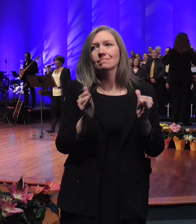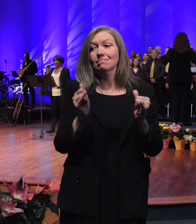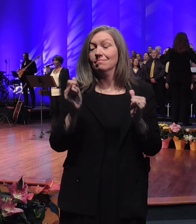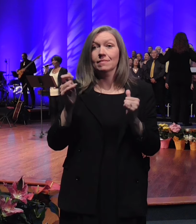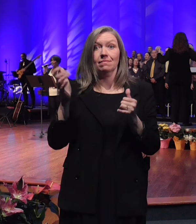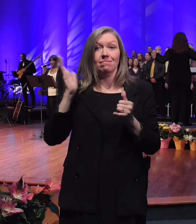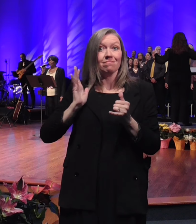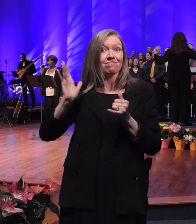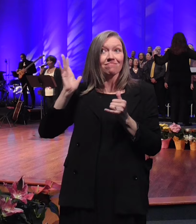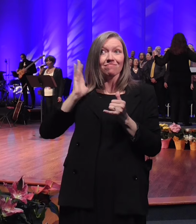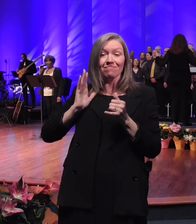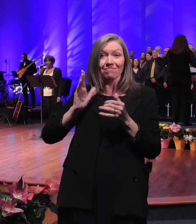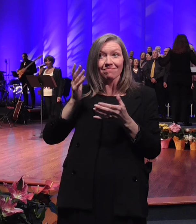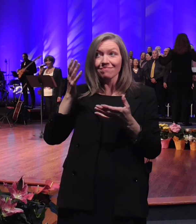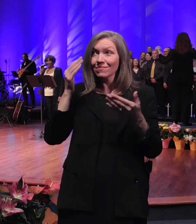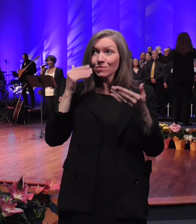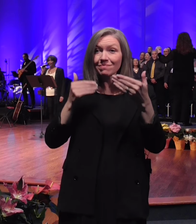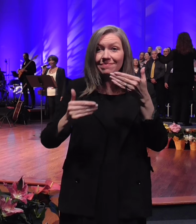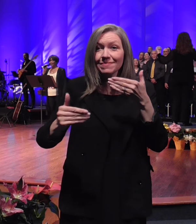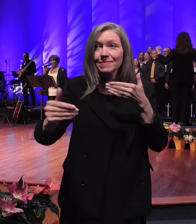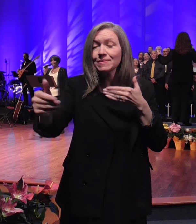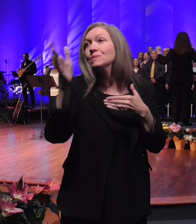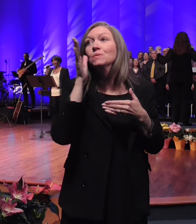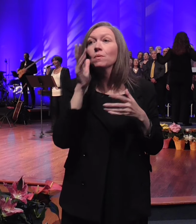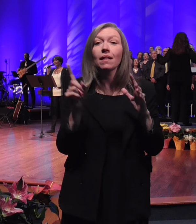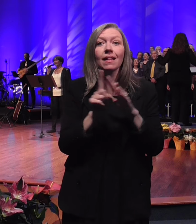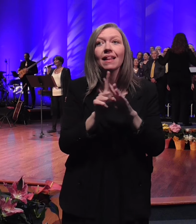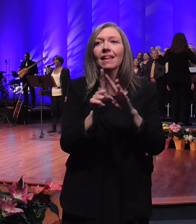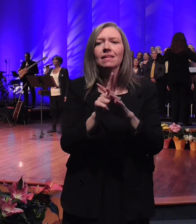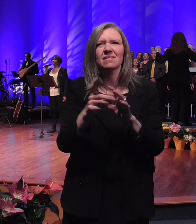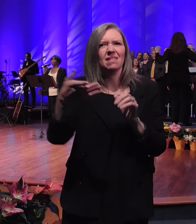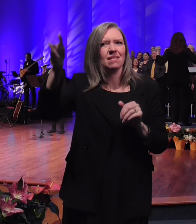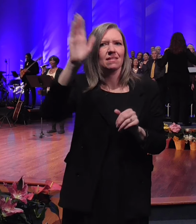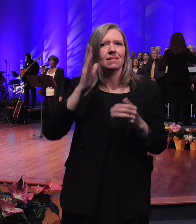was forever will be.